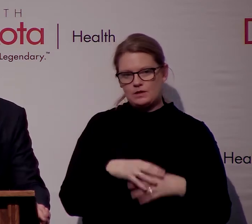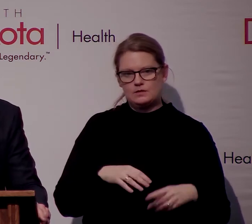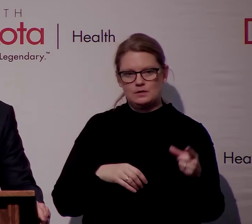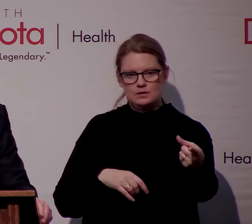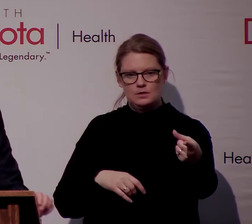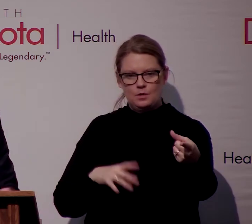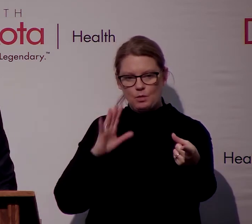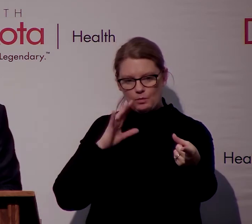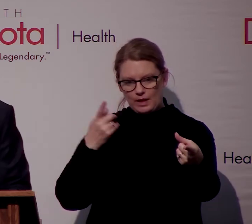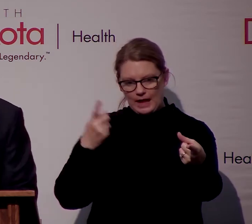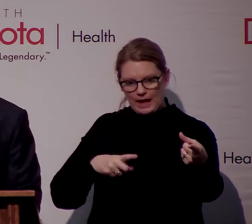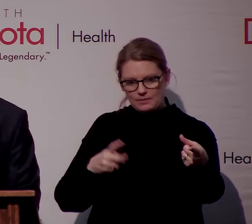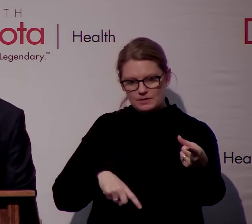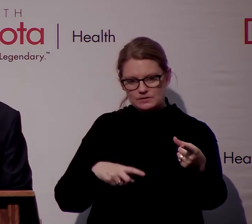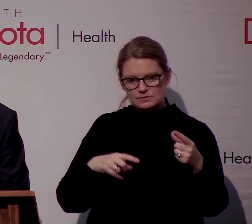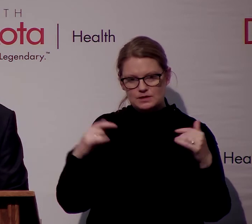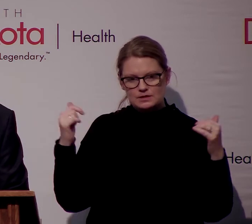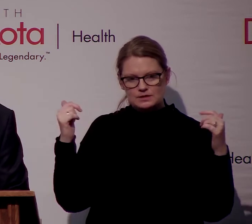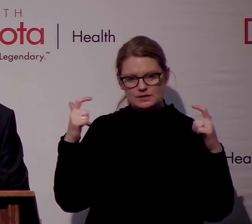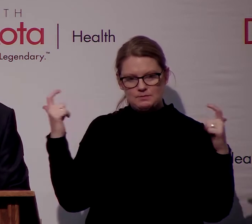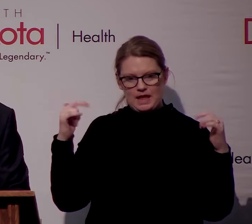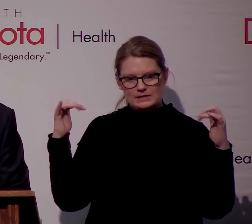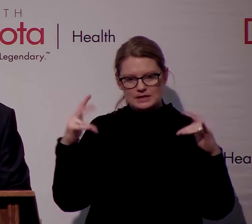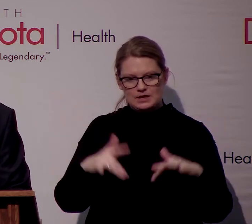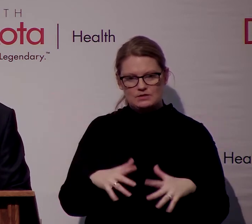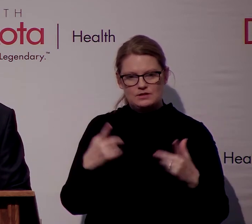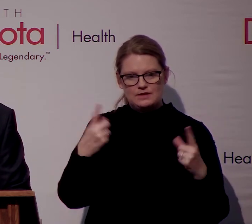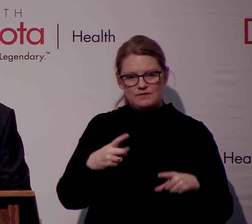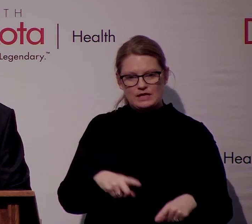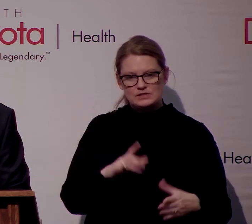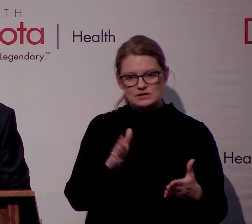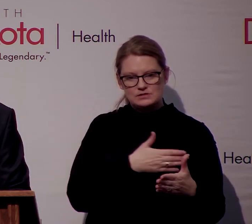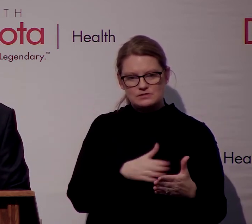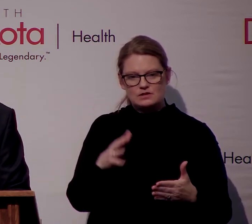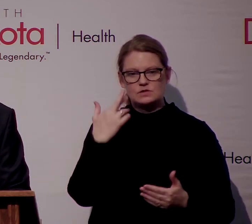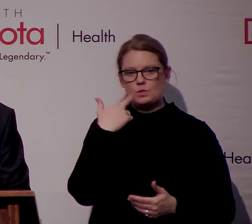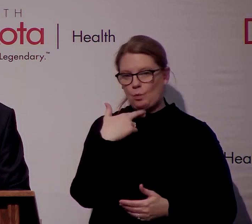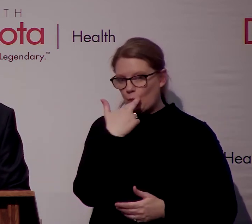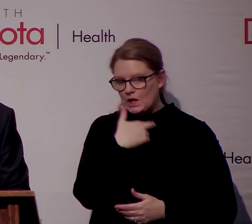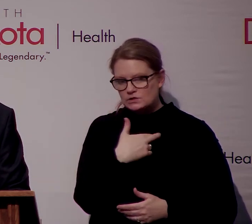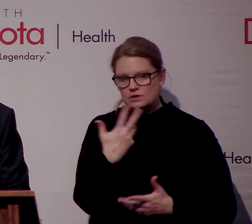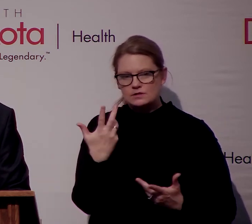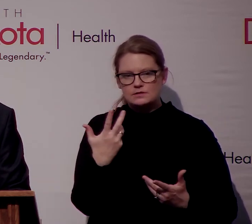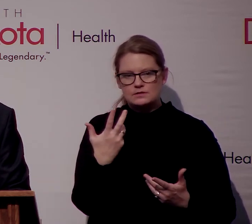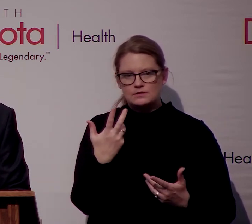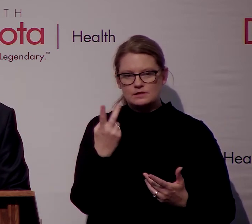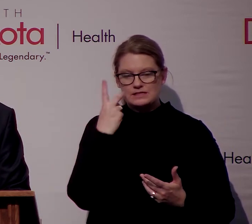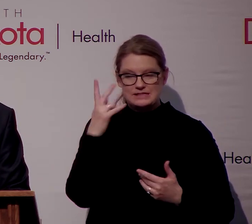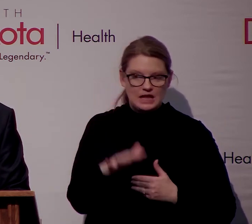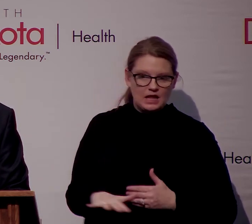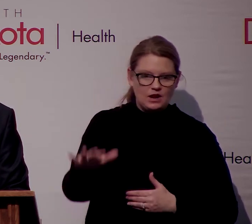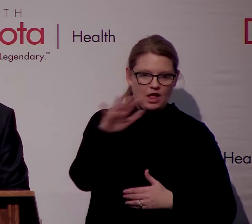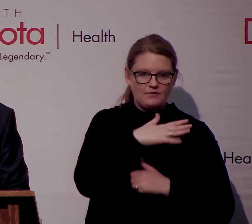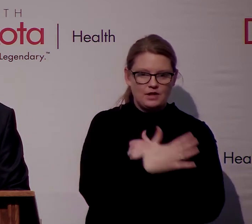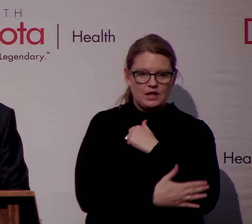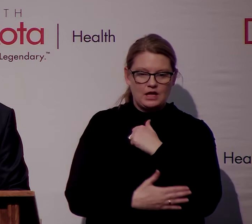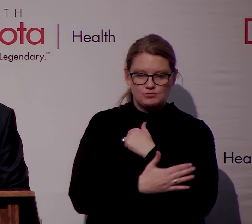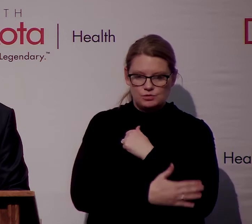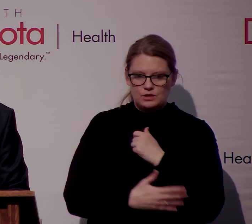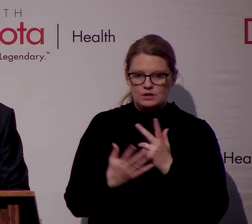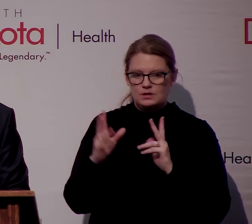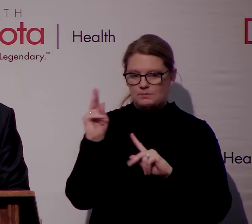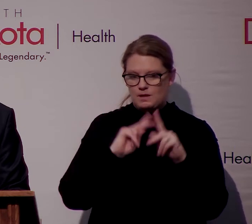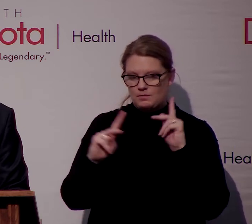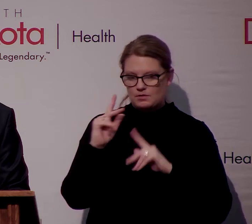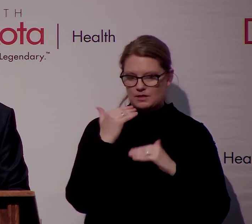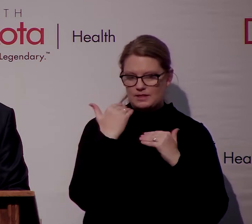going to happen with mass gatherings, events, concerts, restaurants? You're seeing it across the country. People are